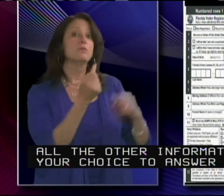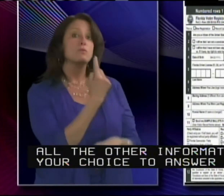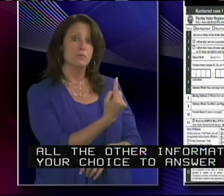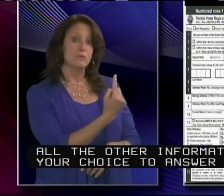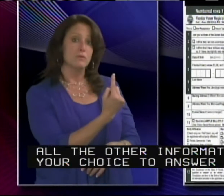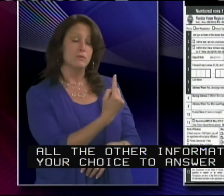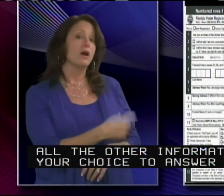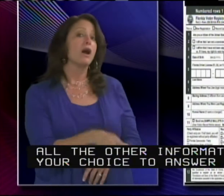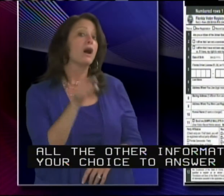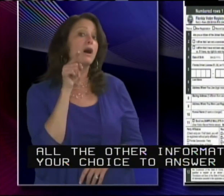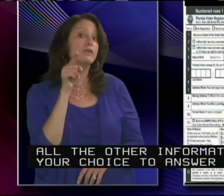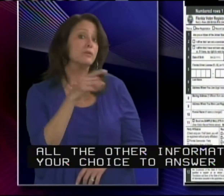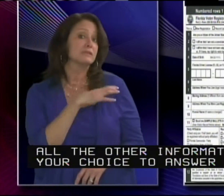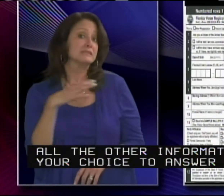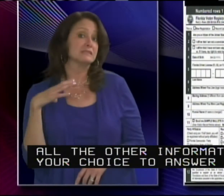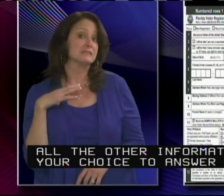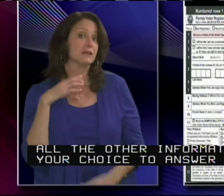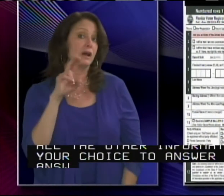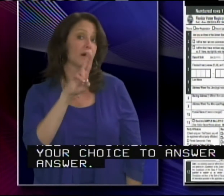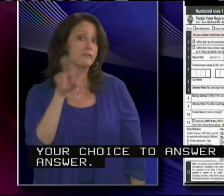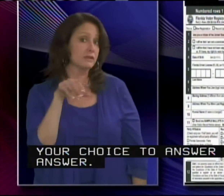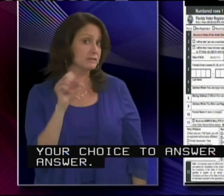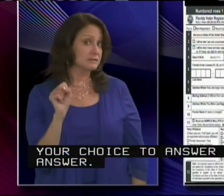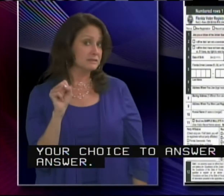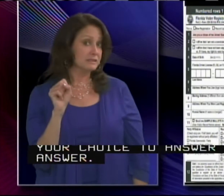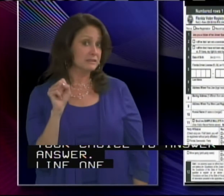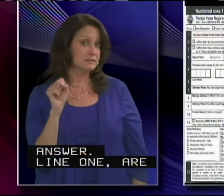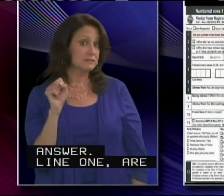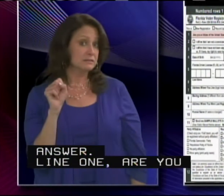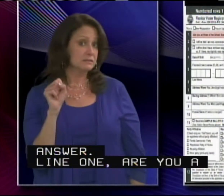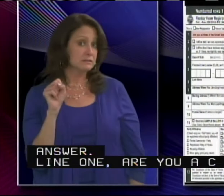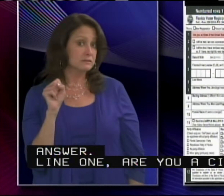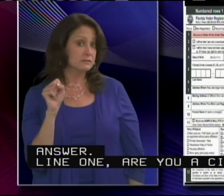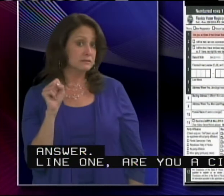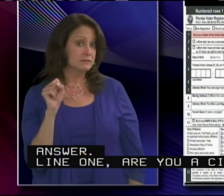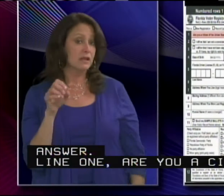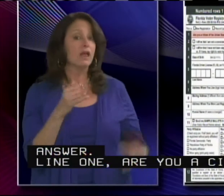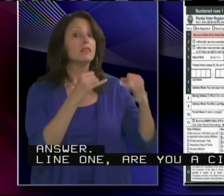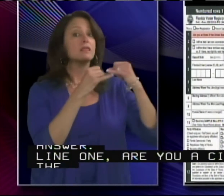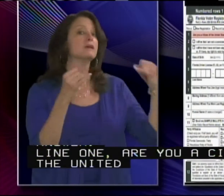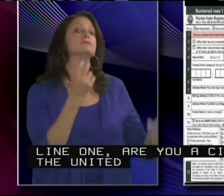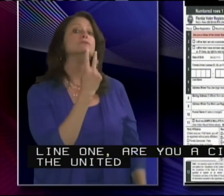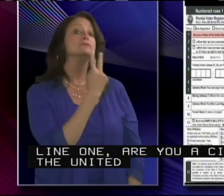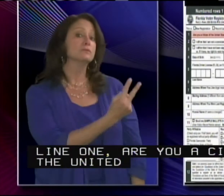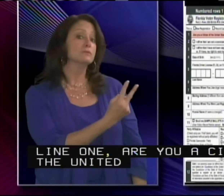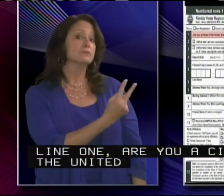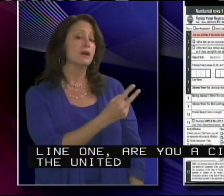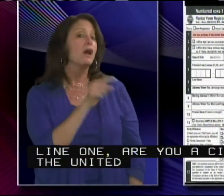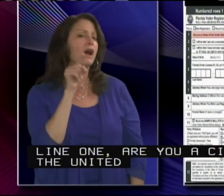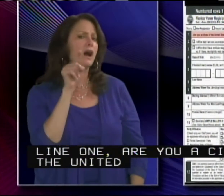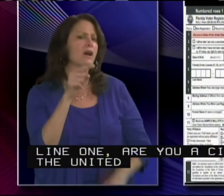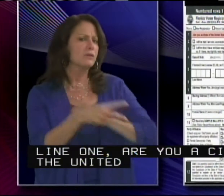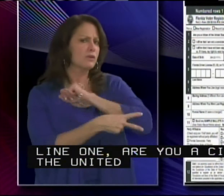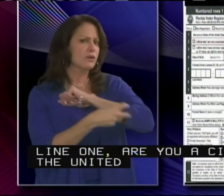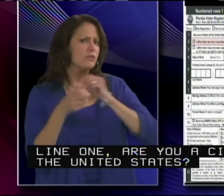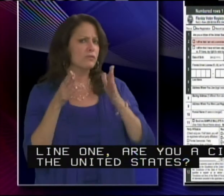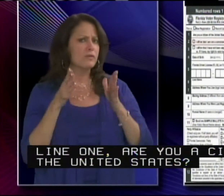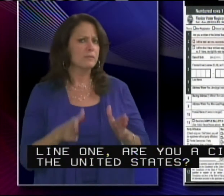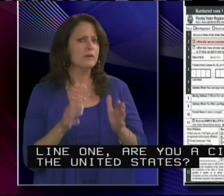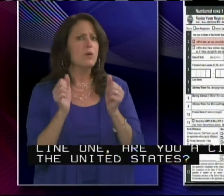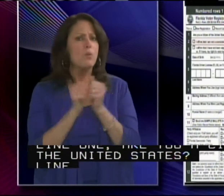Line 1. Are you a citizen of the United States? Line 2. Are you